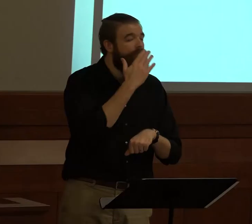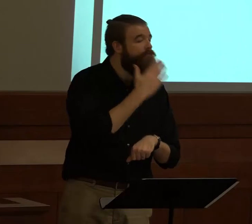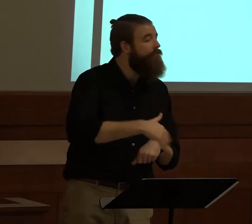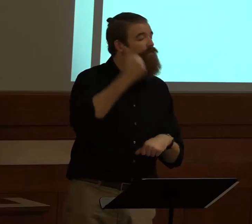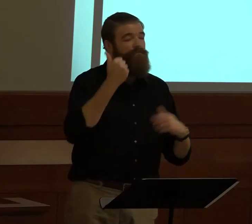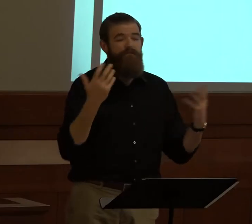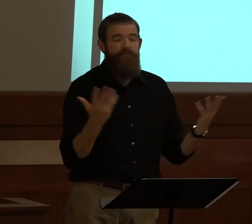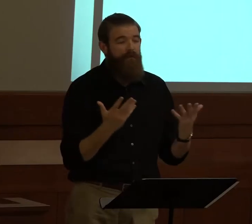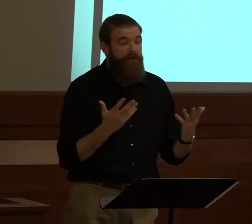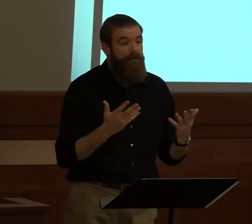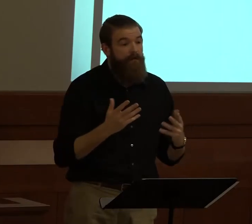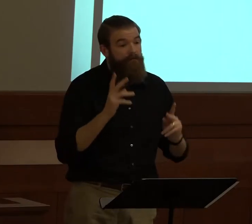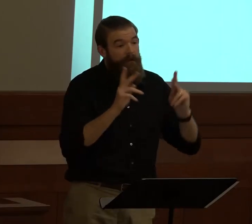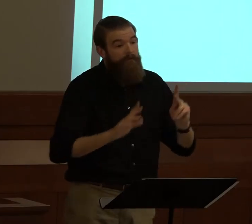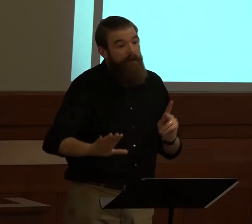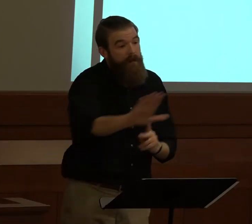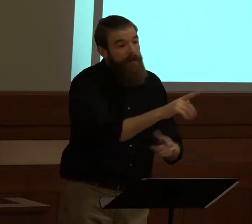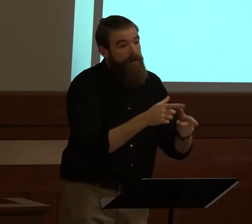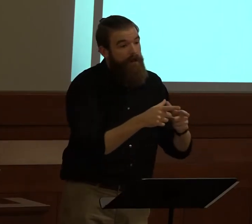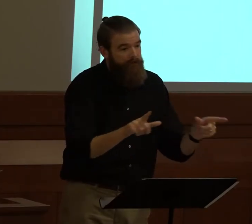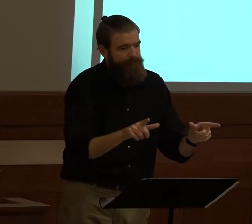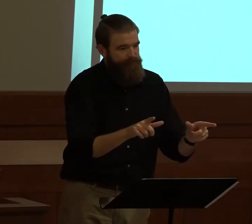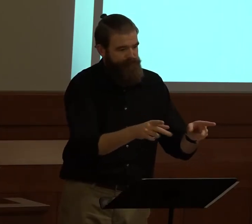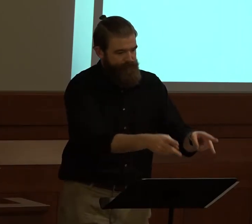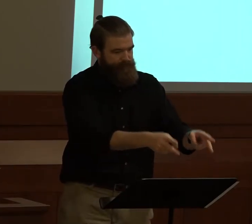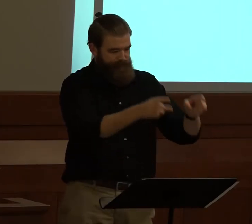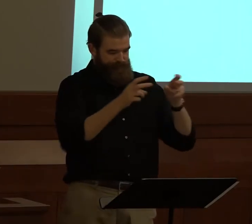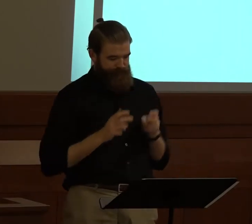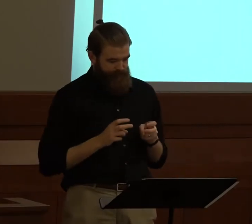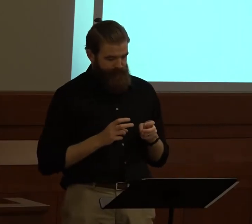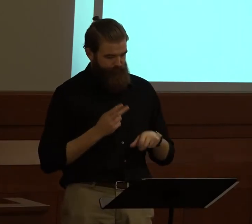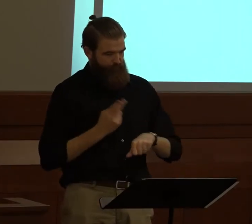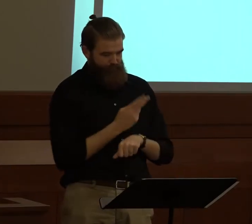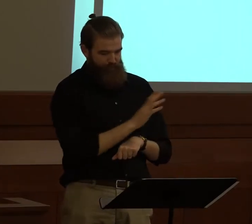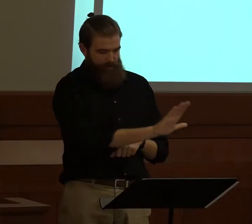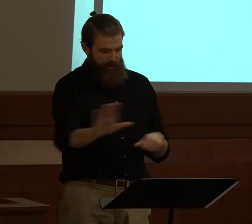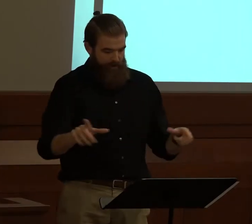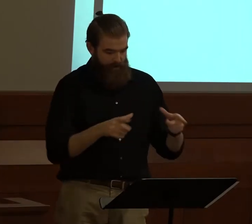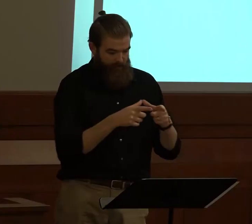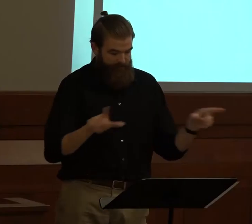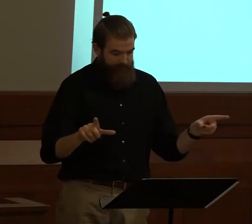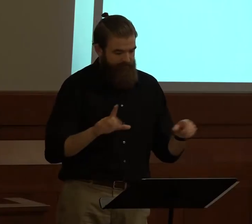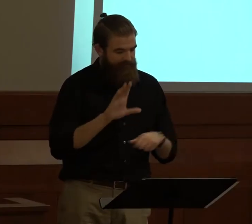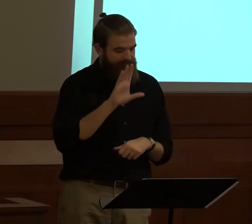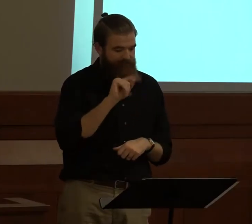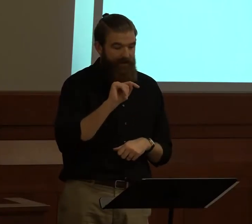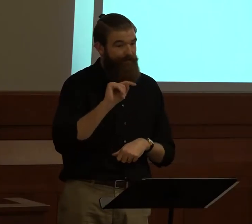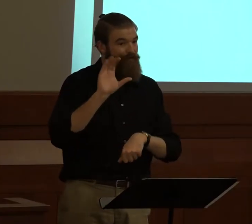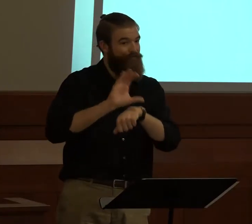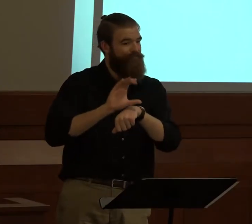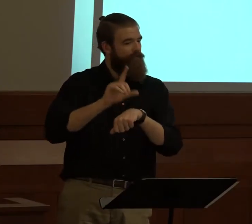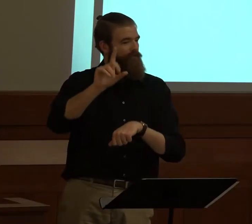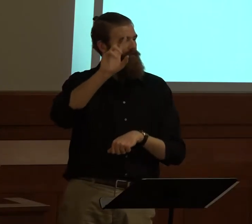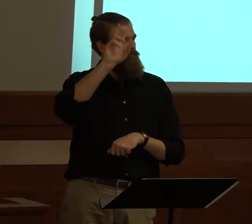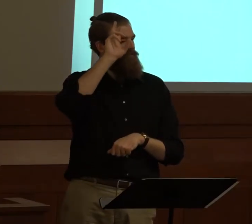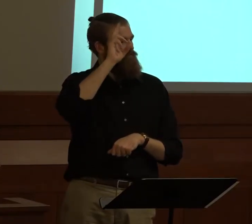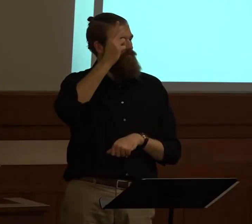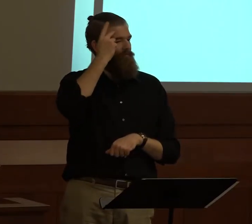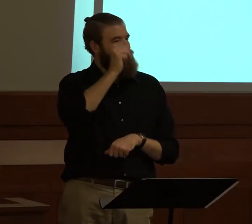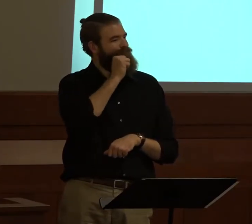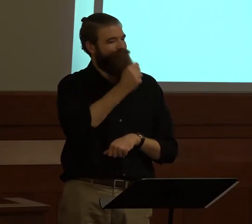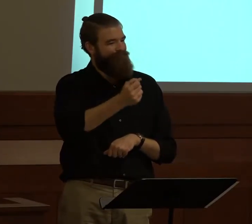about the very first documented case of a congenitally deaf man who became a priest. Although he was